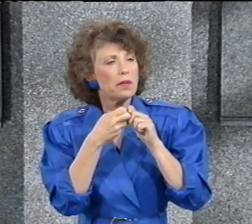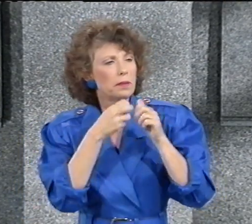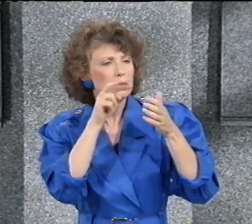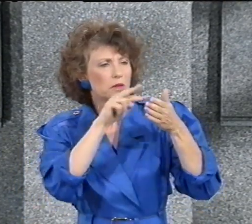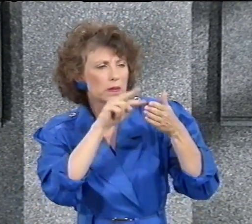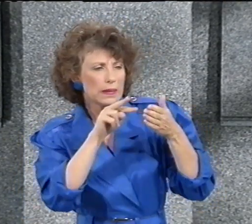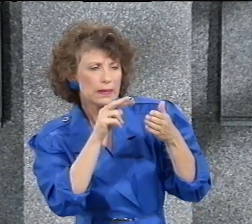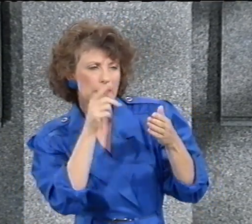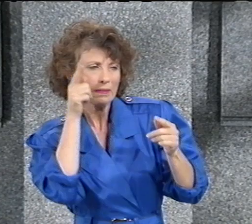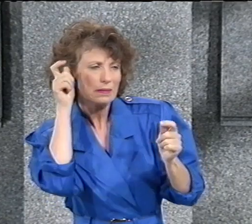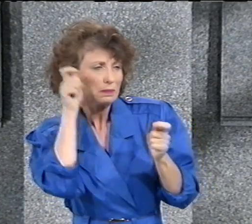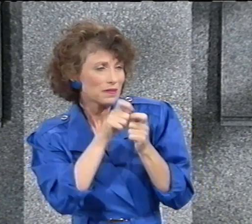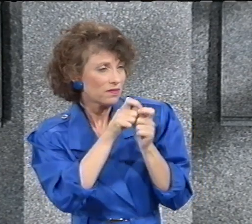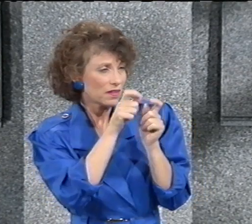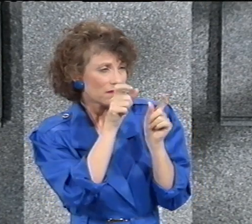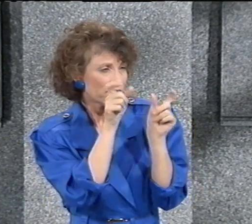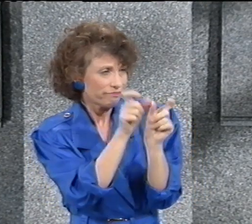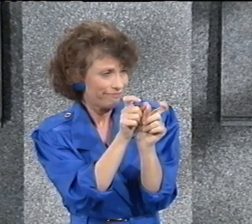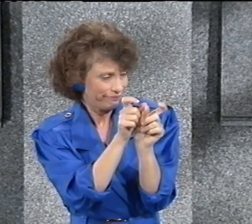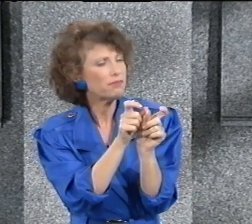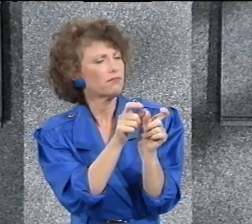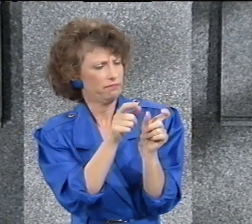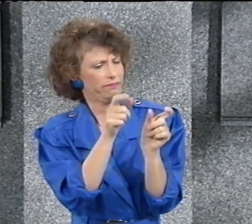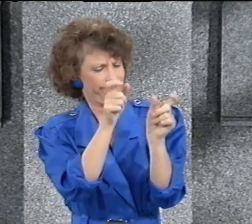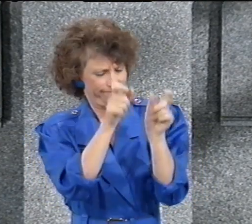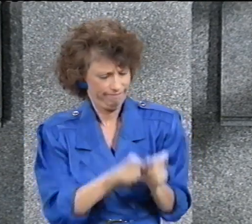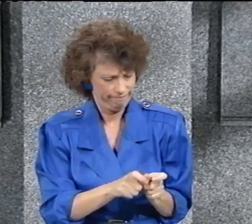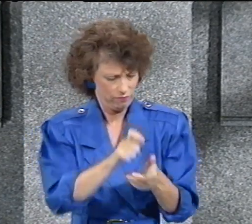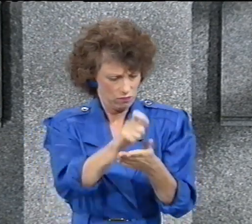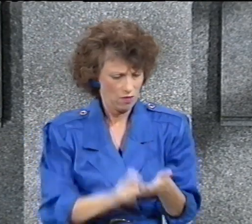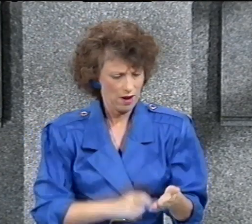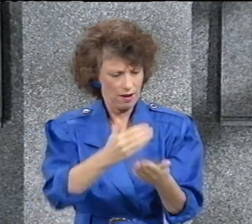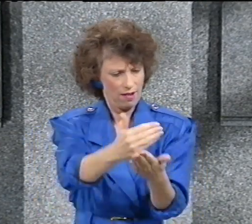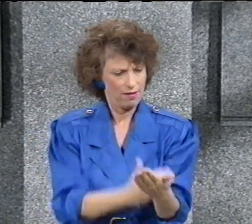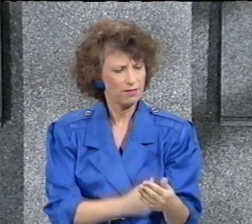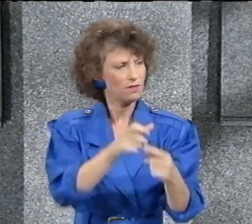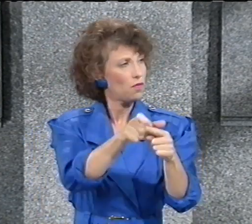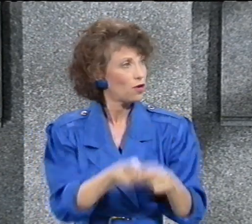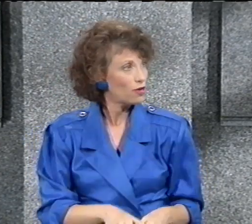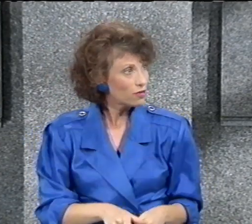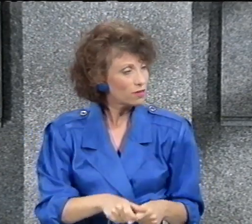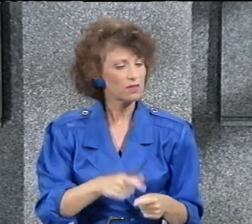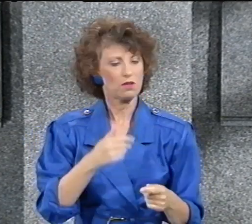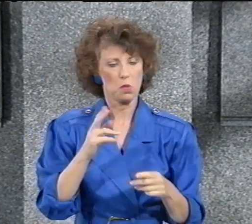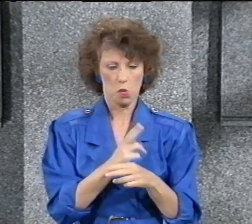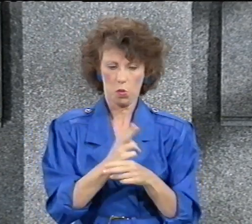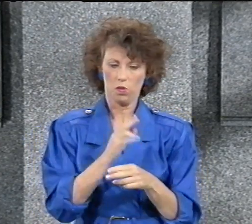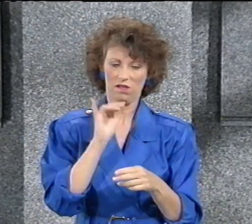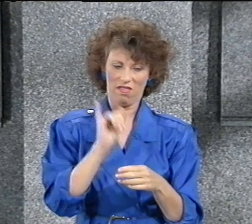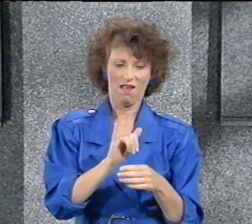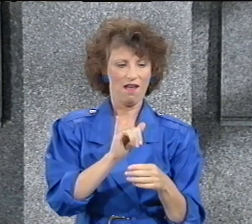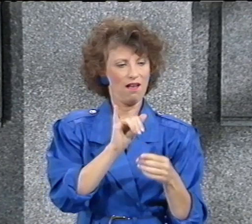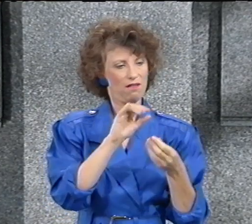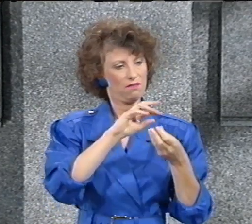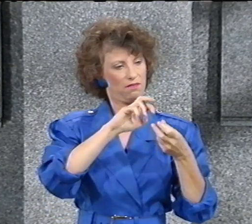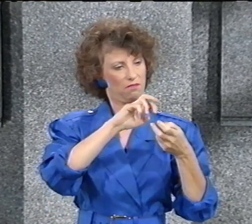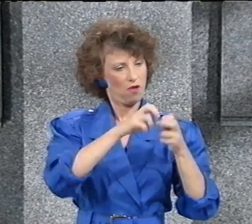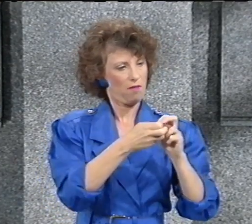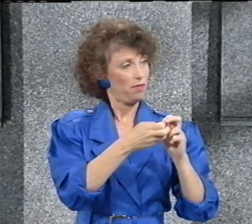practice spelling. If you have problems with particular letter combinations, include them in your list of words.